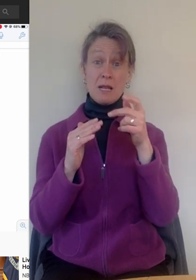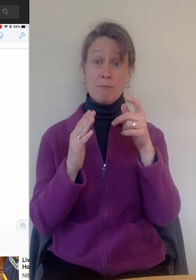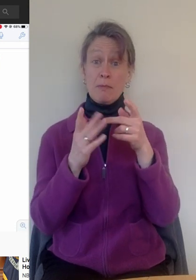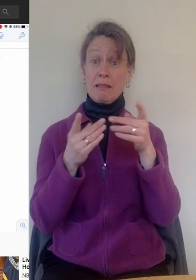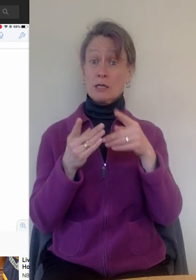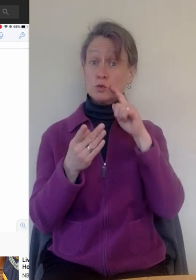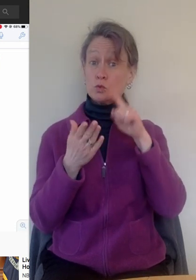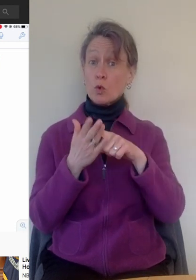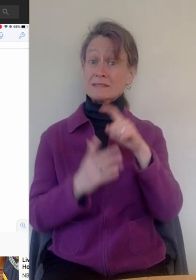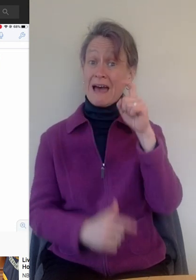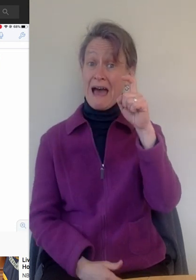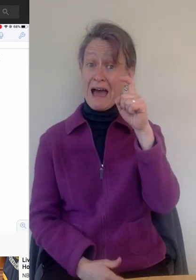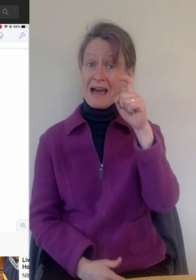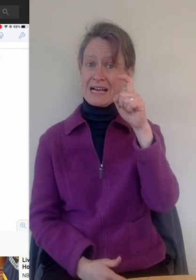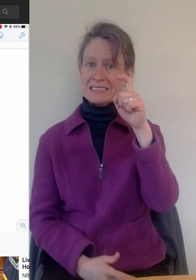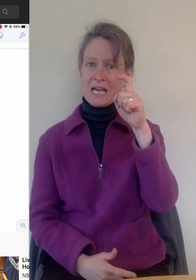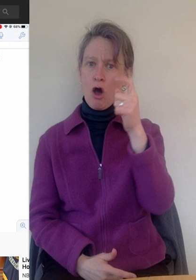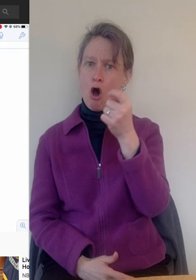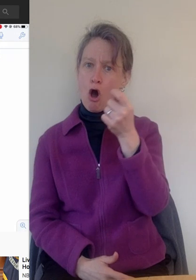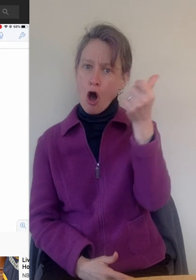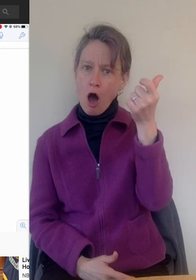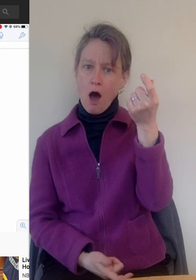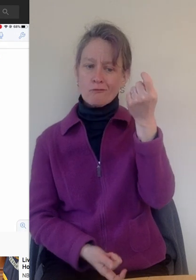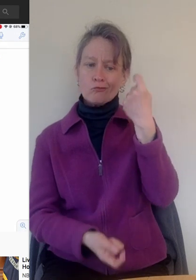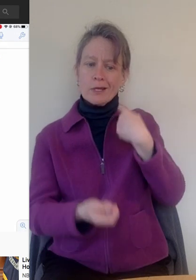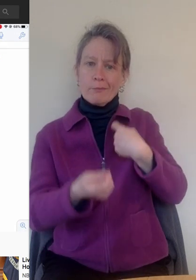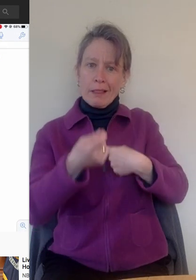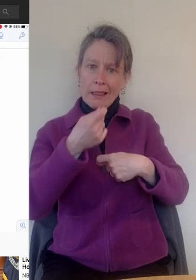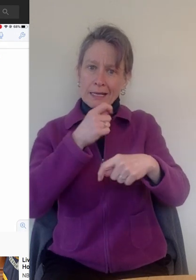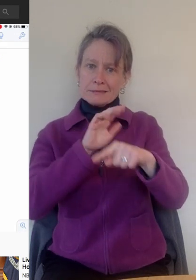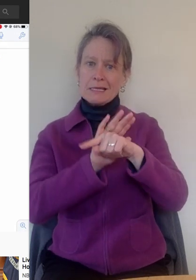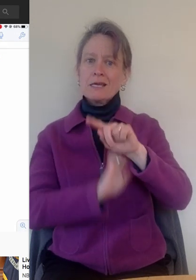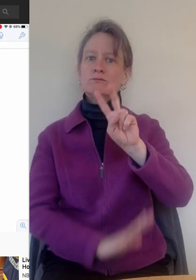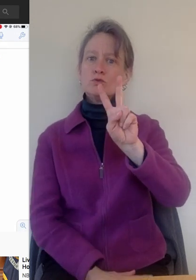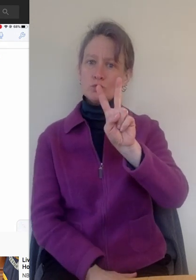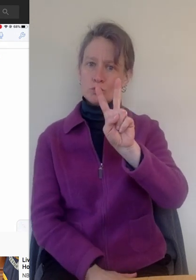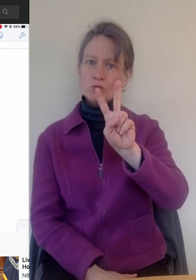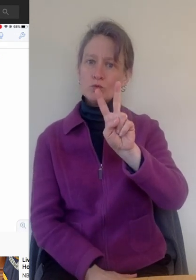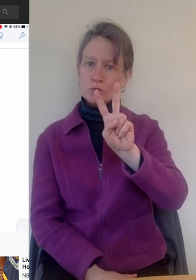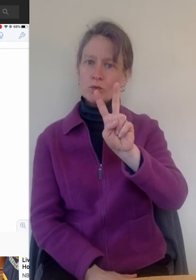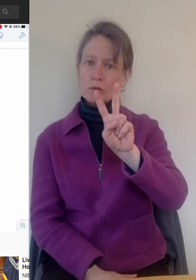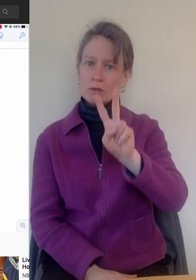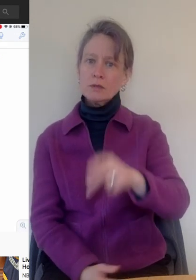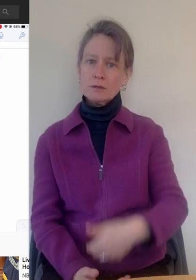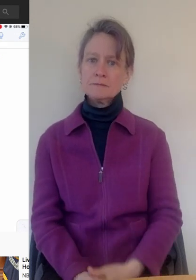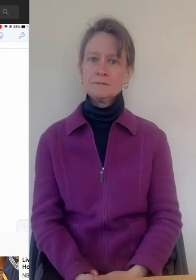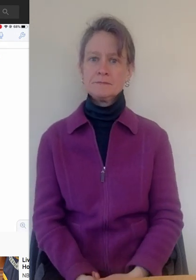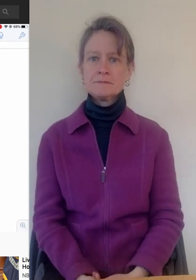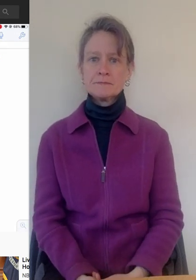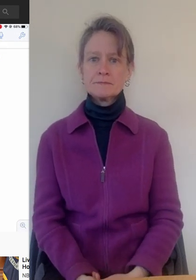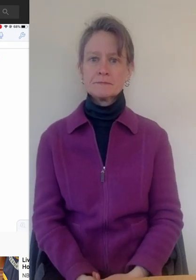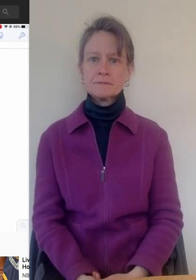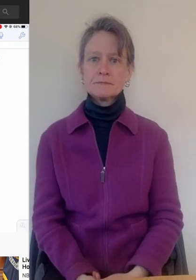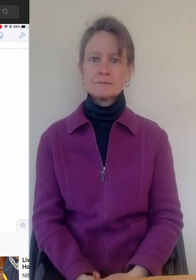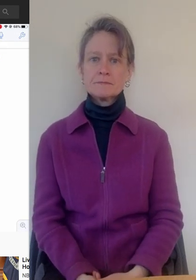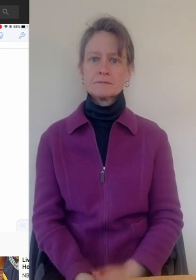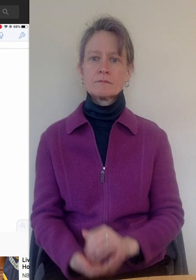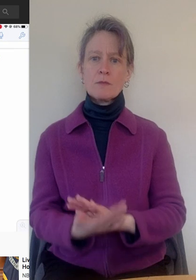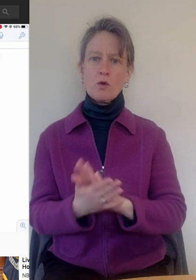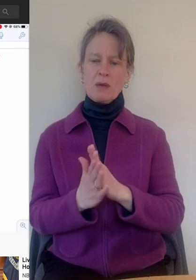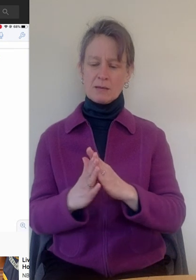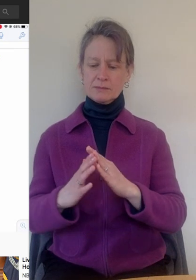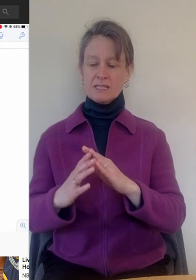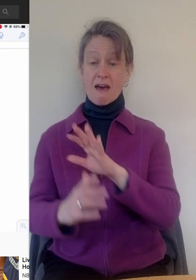can replace it with -2. So it becomes f of